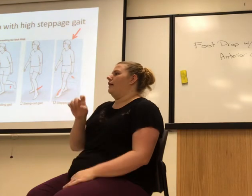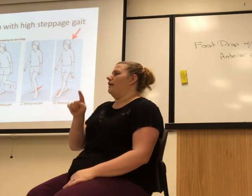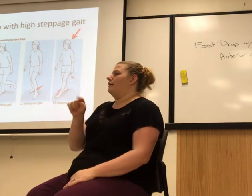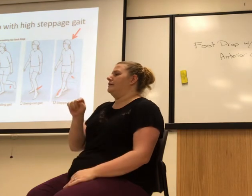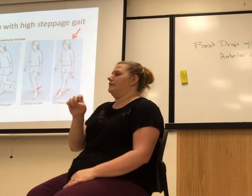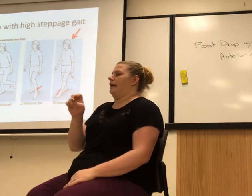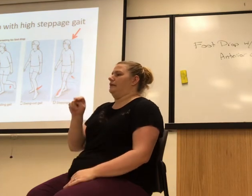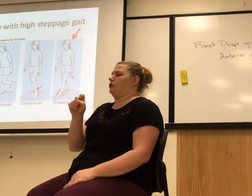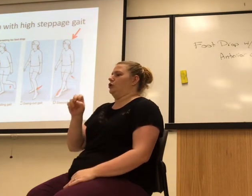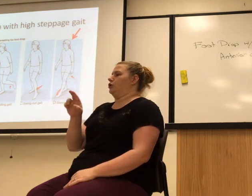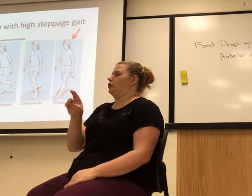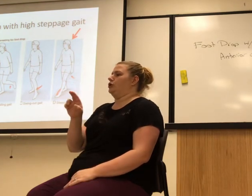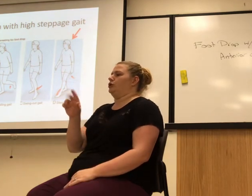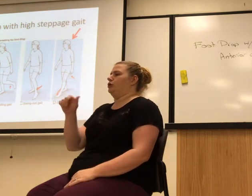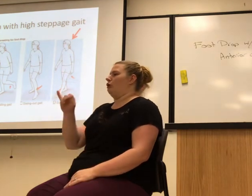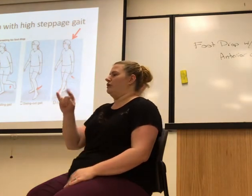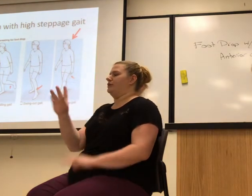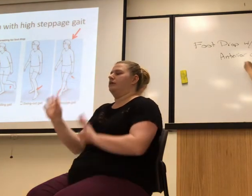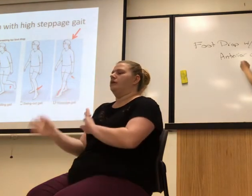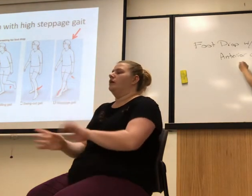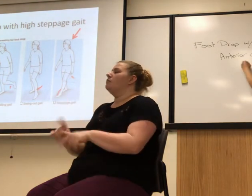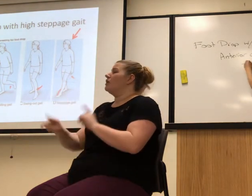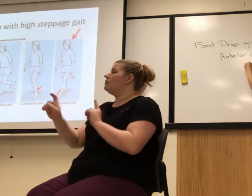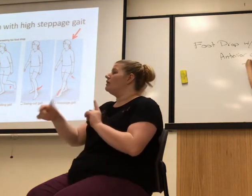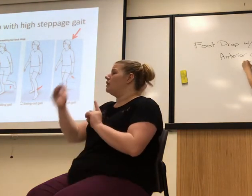to know tibialis anterior.